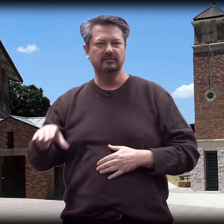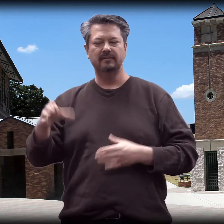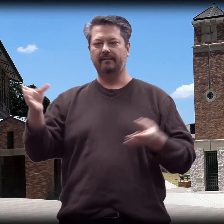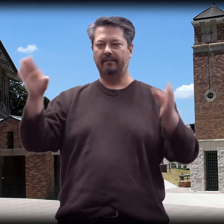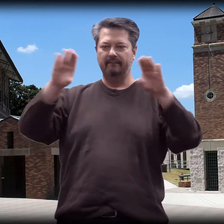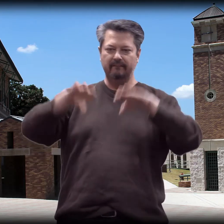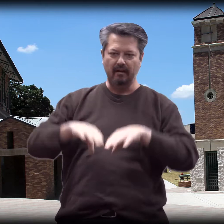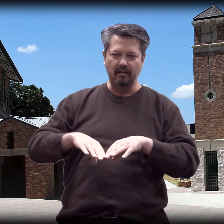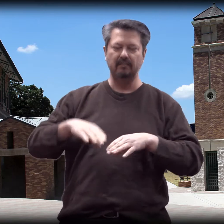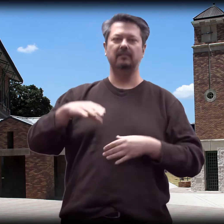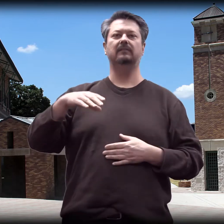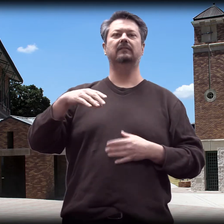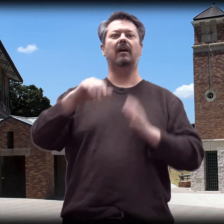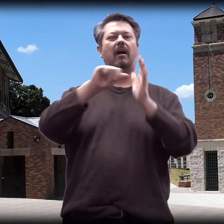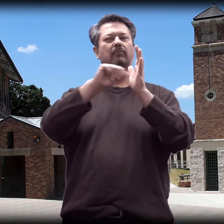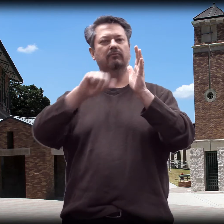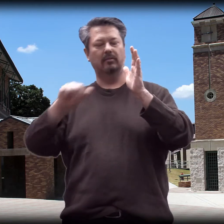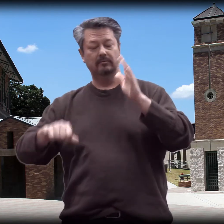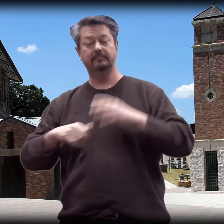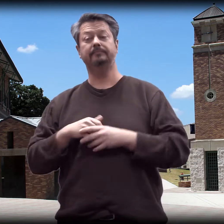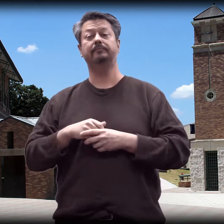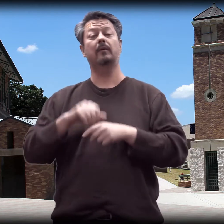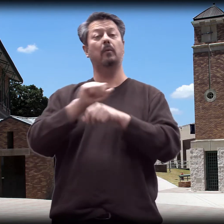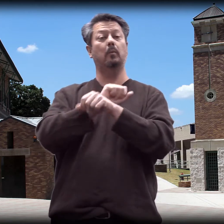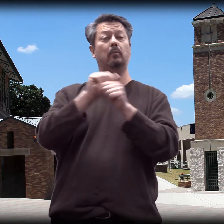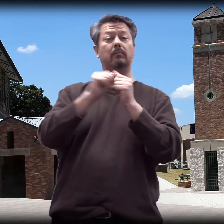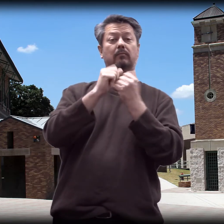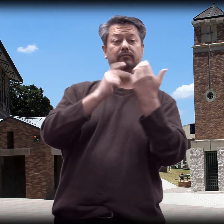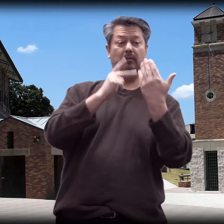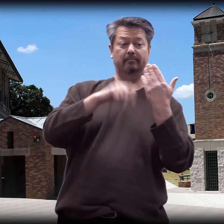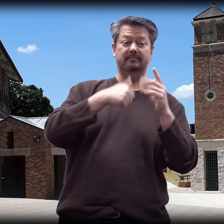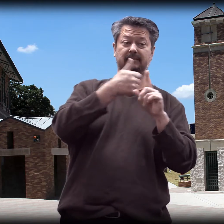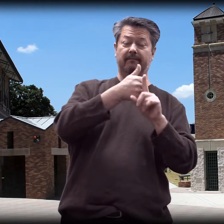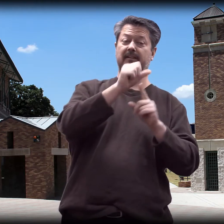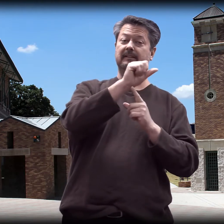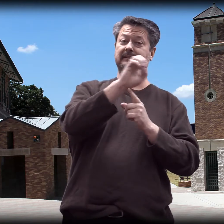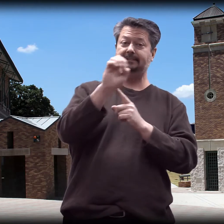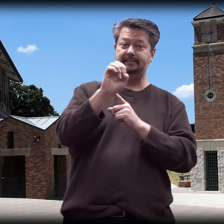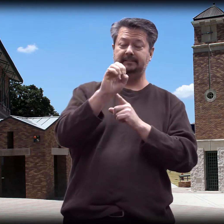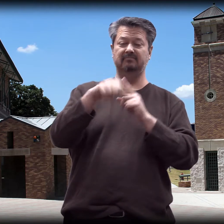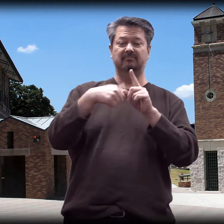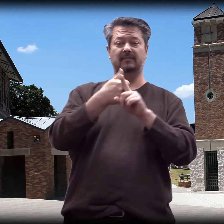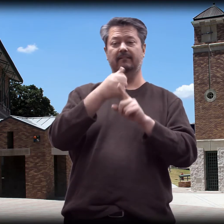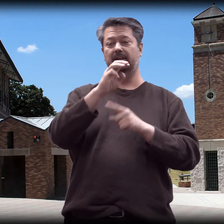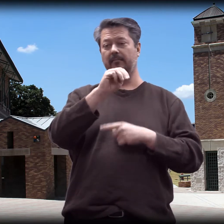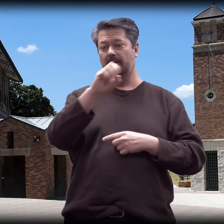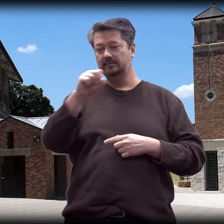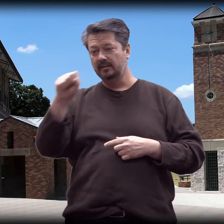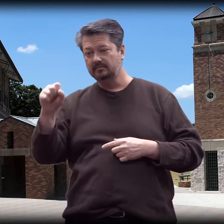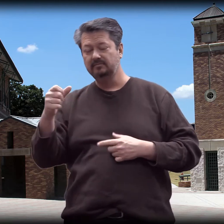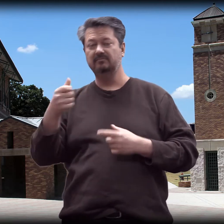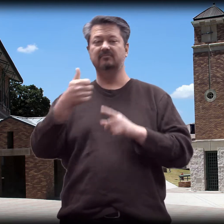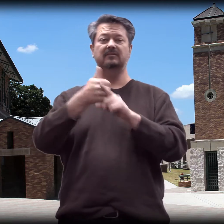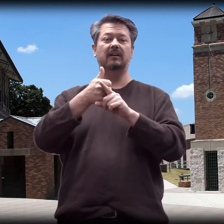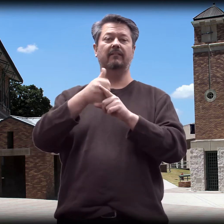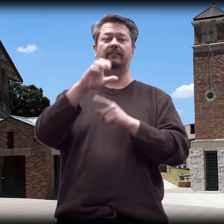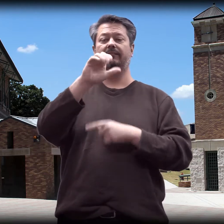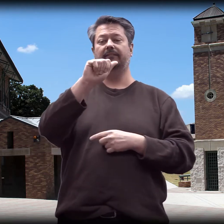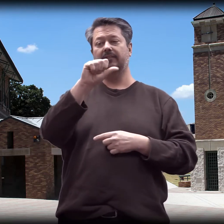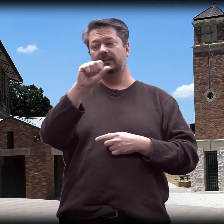Corpus Christi, in the Valley area, in Amarillo. Some of those programs might be C, some of them are MSS, some of them